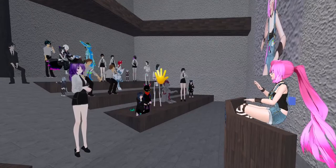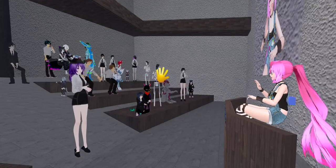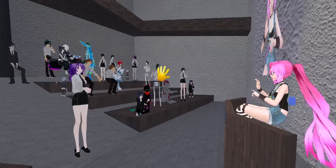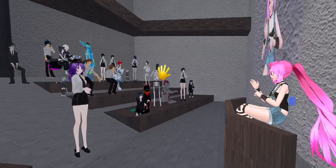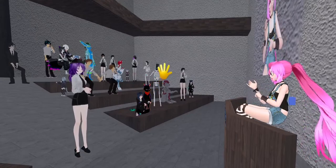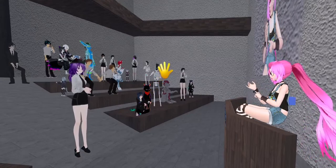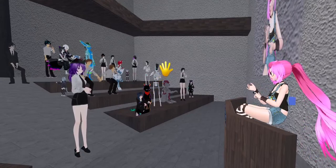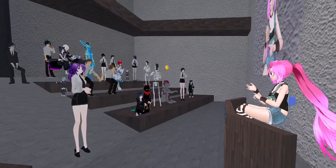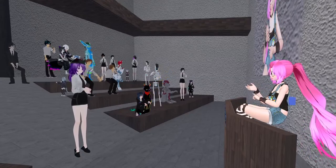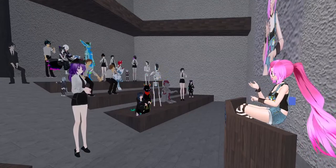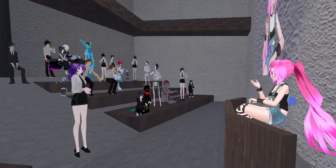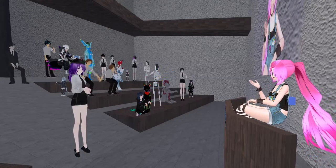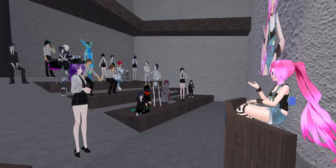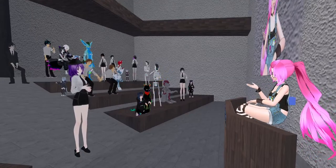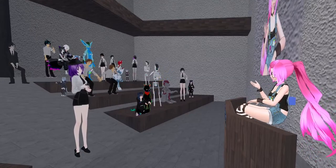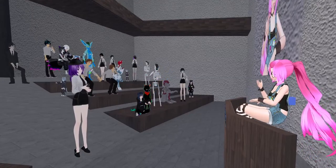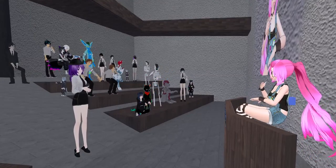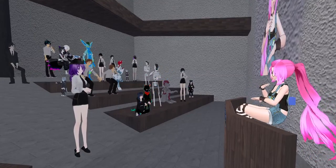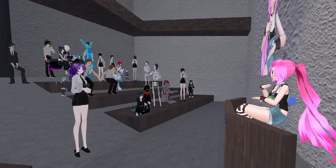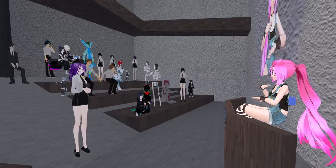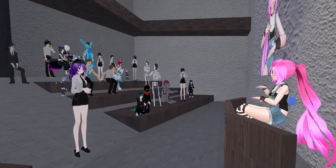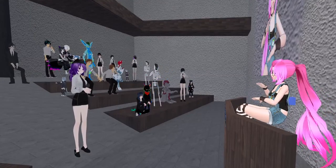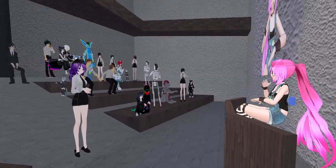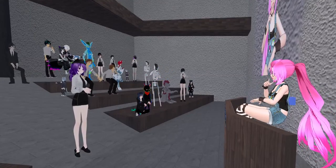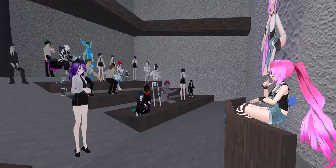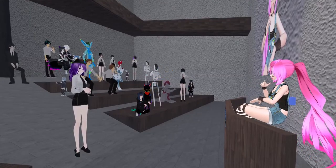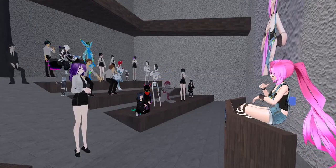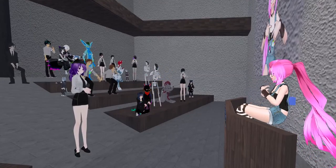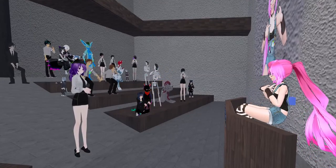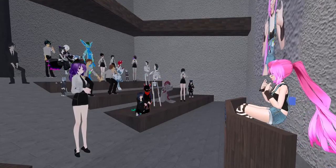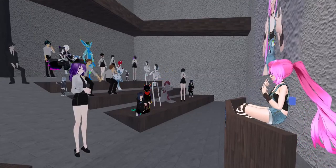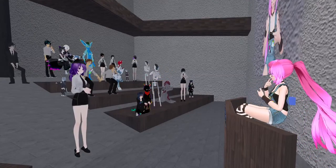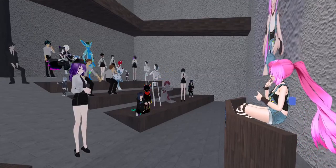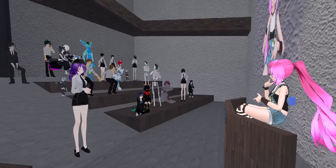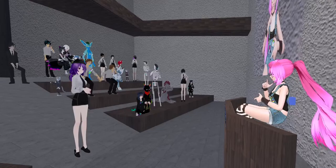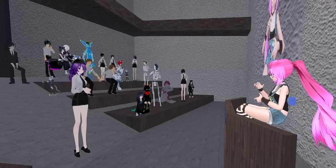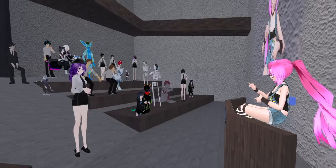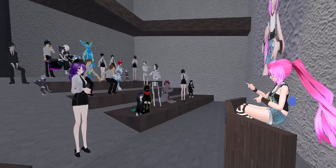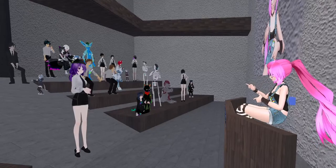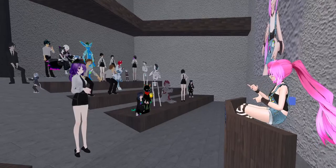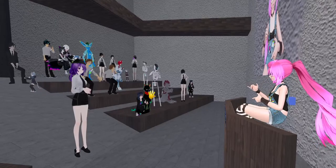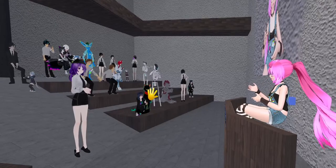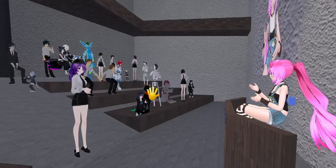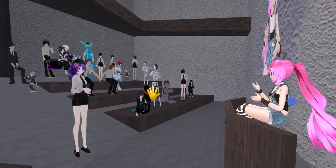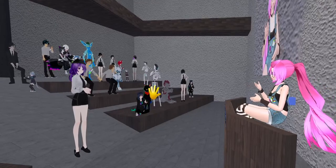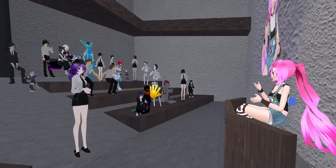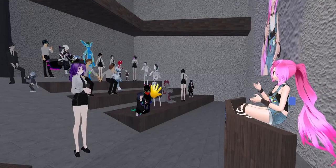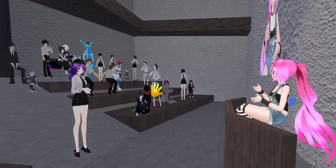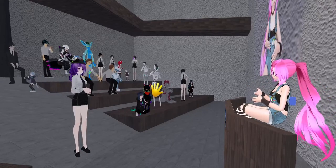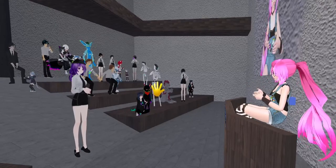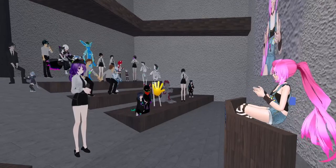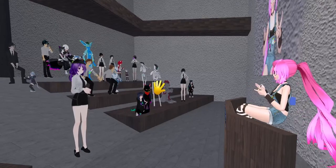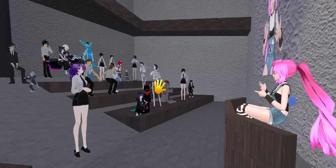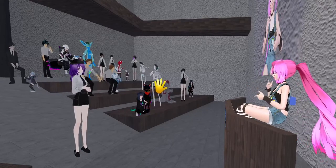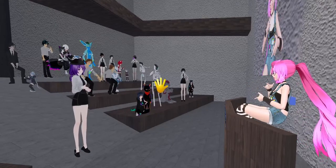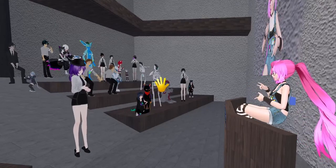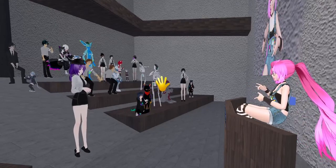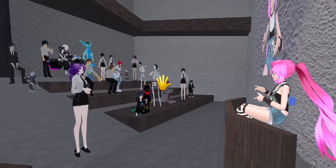It's context, okay. So they're going to know that you mean California if you're talking about, I live here. Like, they're not going to be like, you live in gold?